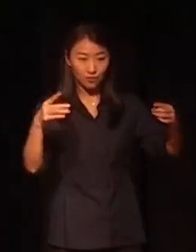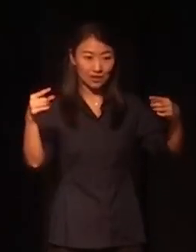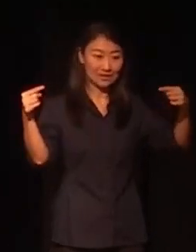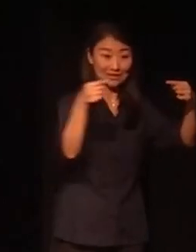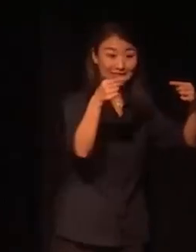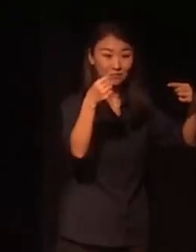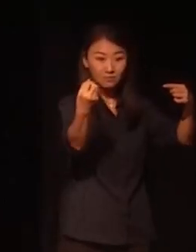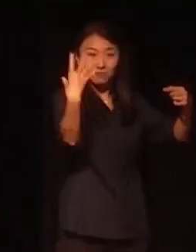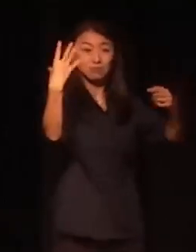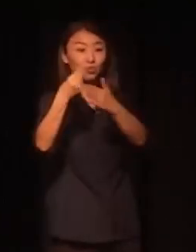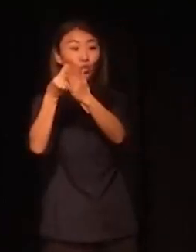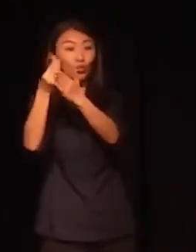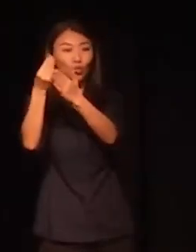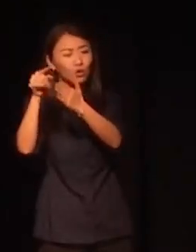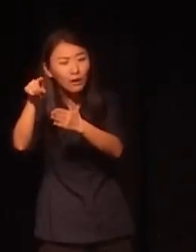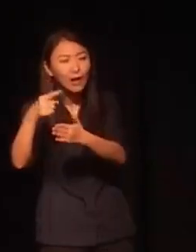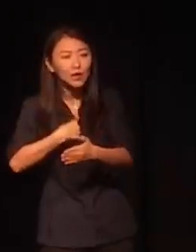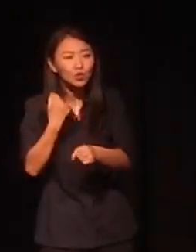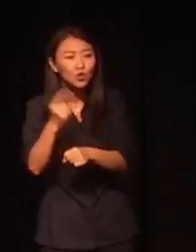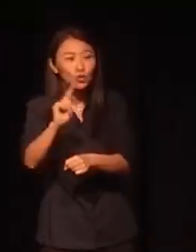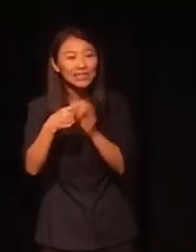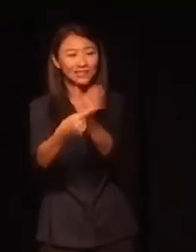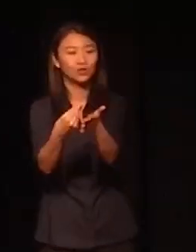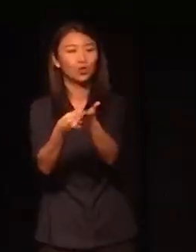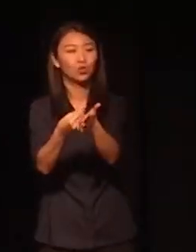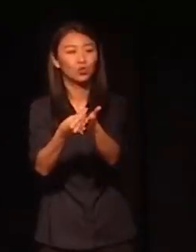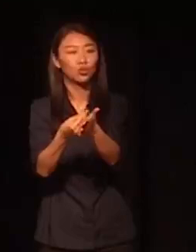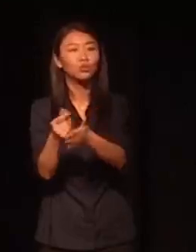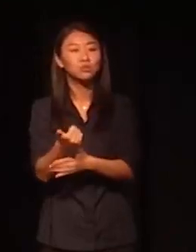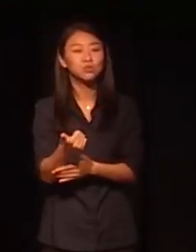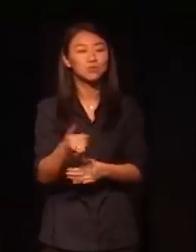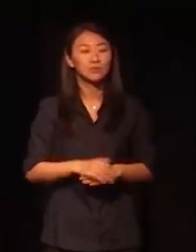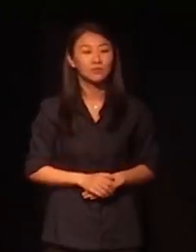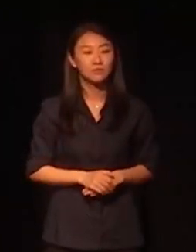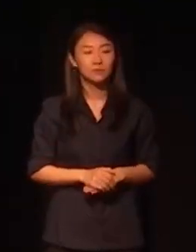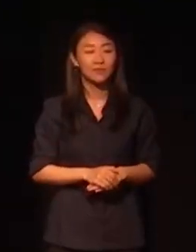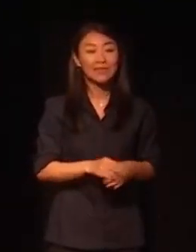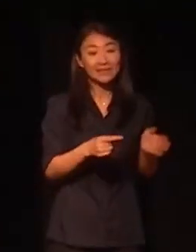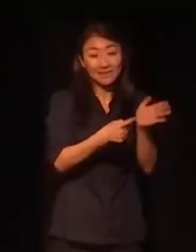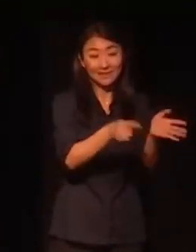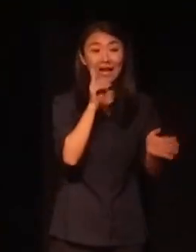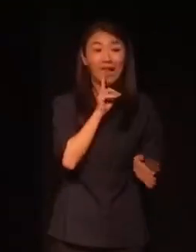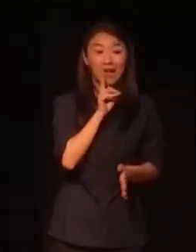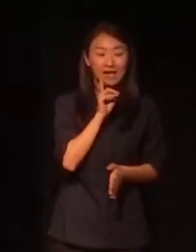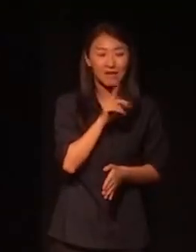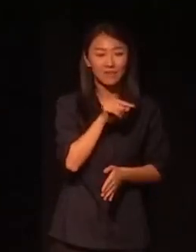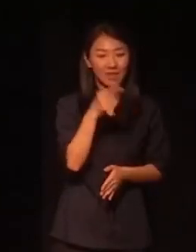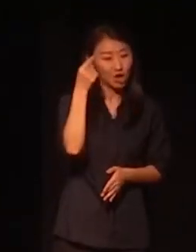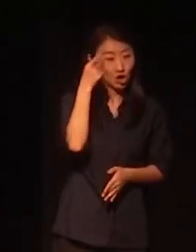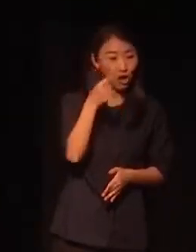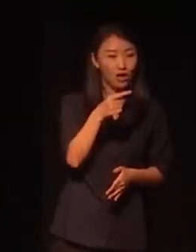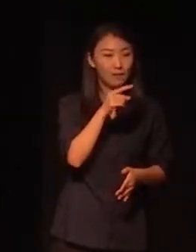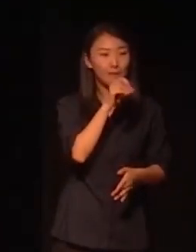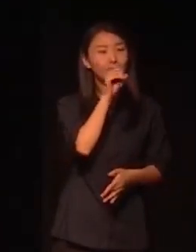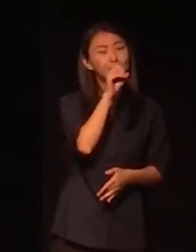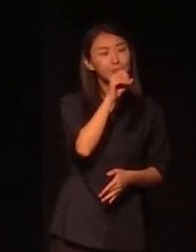a picture of what you should do with the translation. So, as an example, we want to